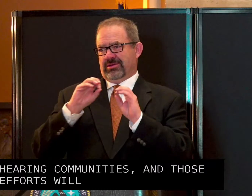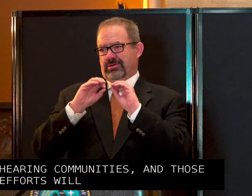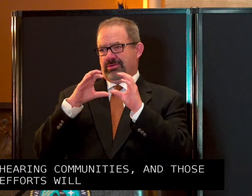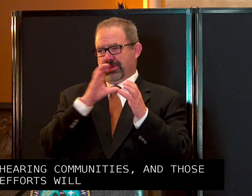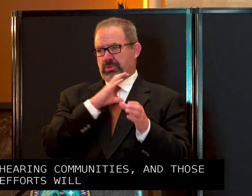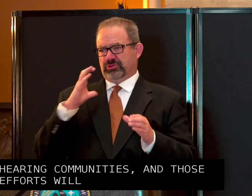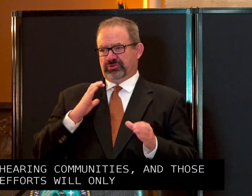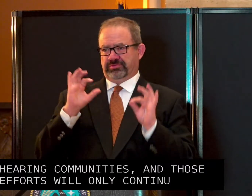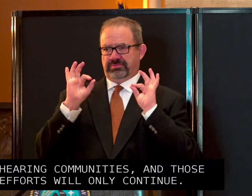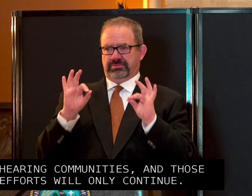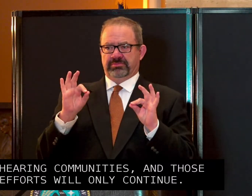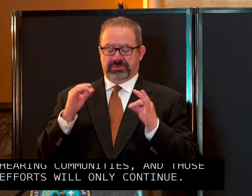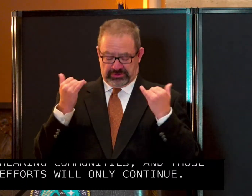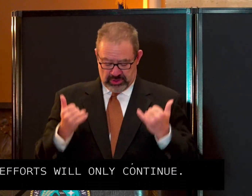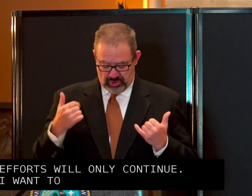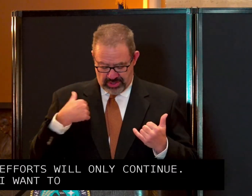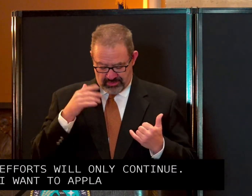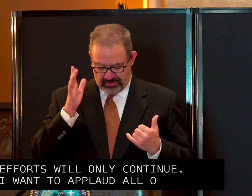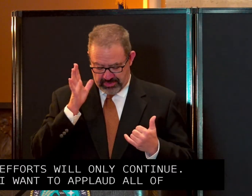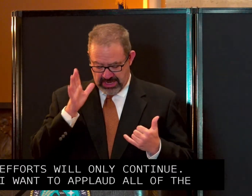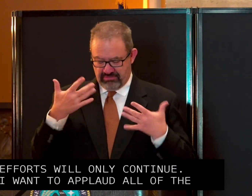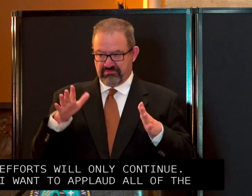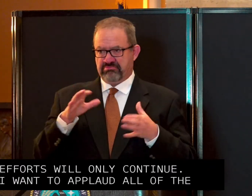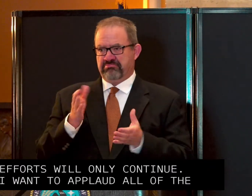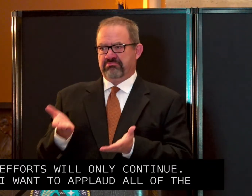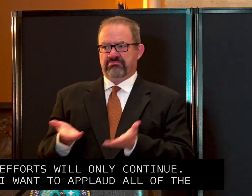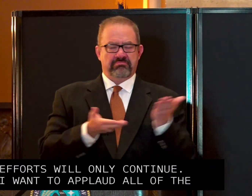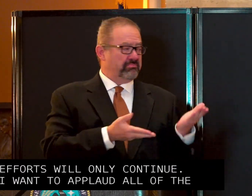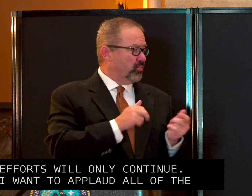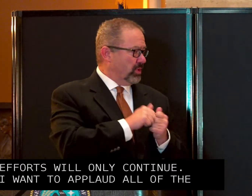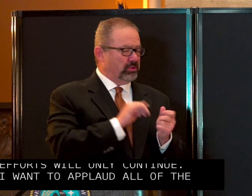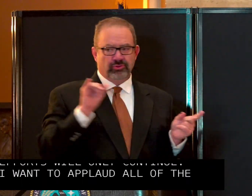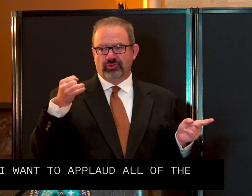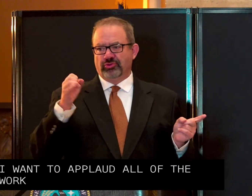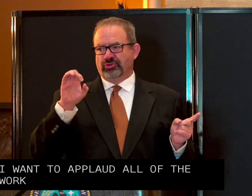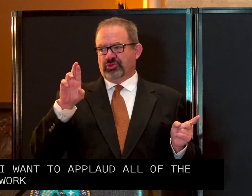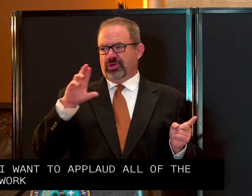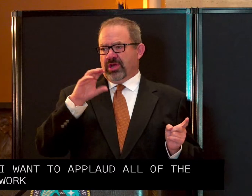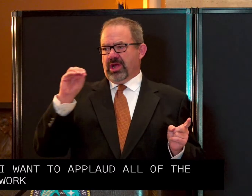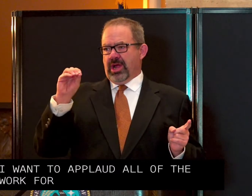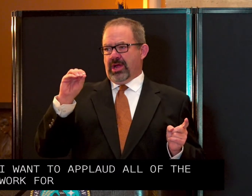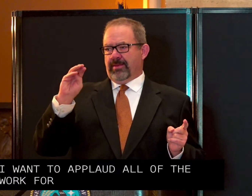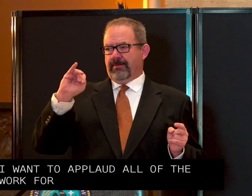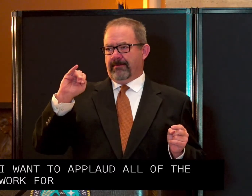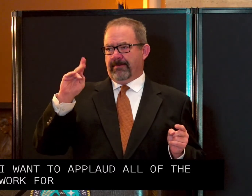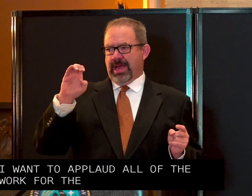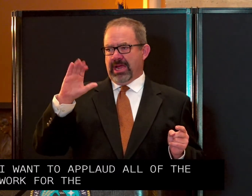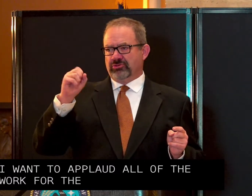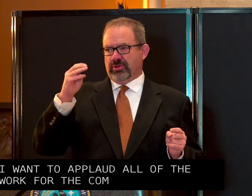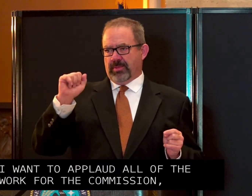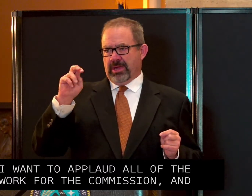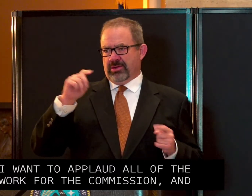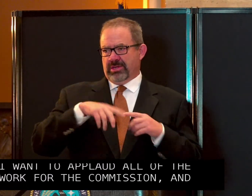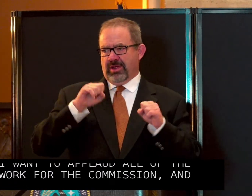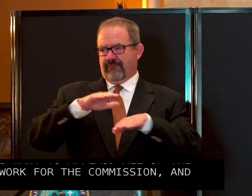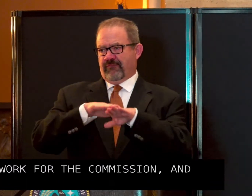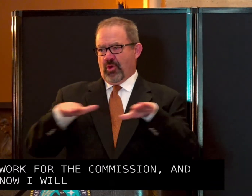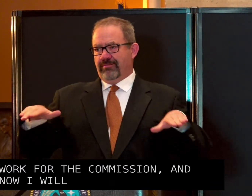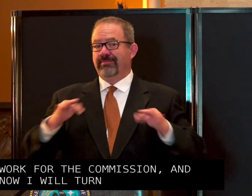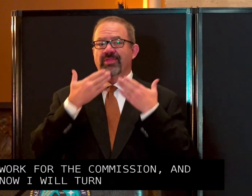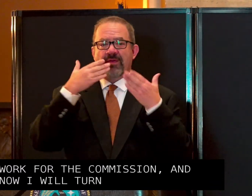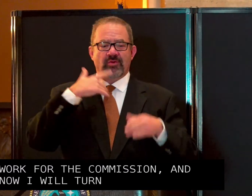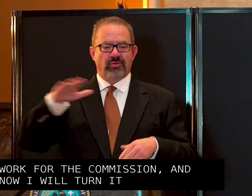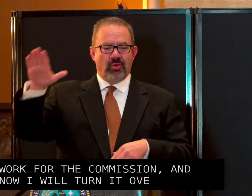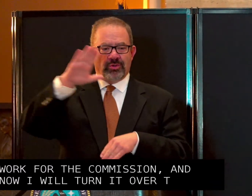I want to applaud all of the work for the commission, and now I will turn it over